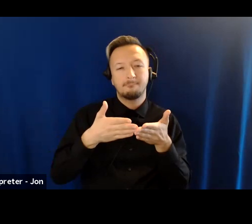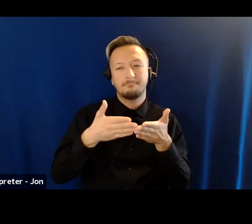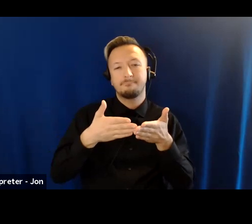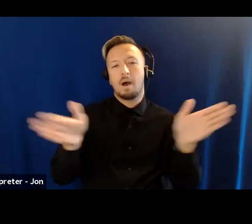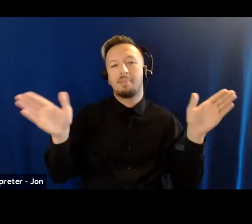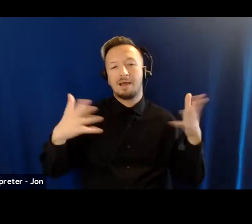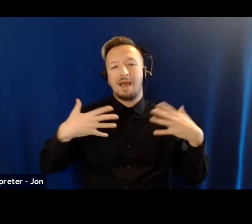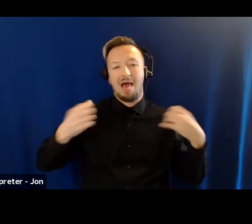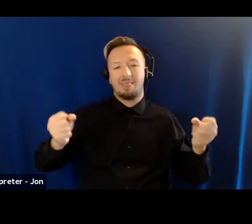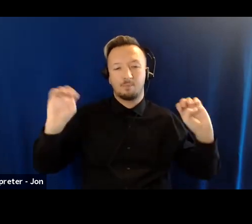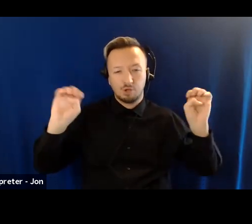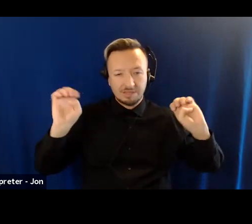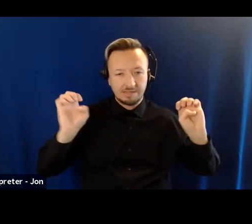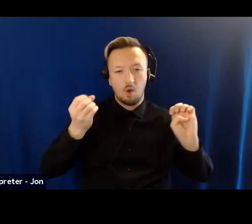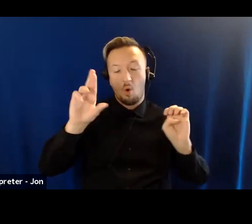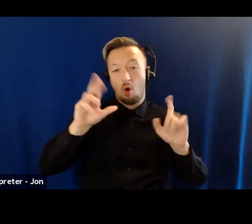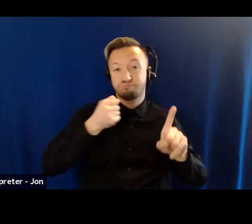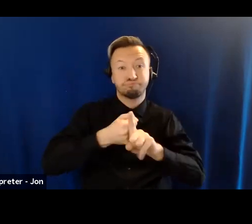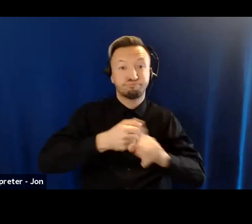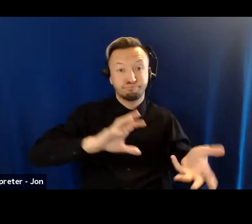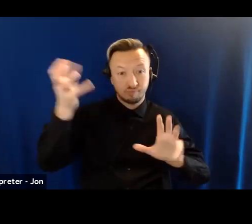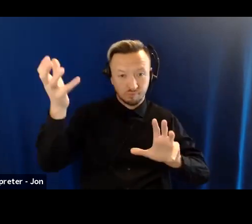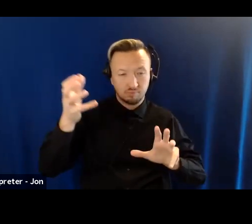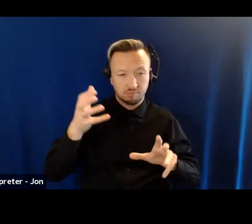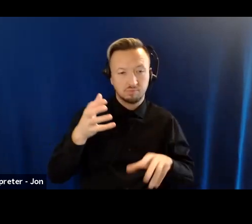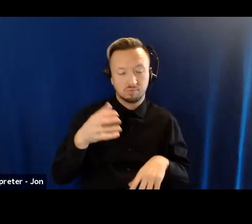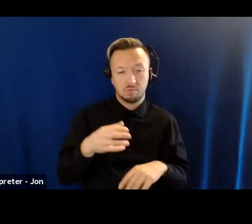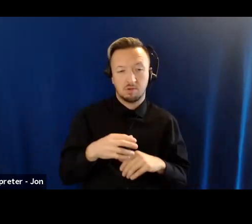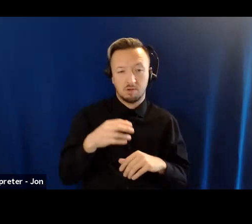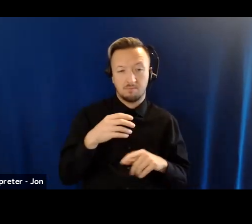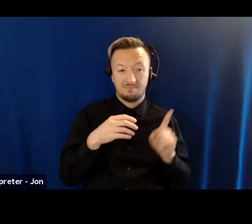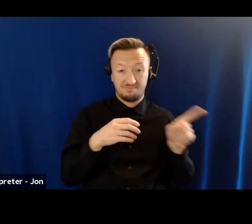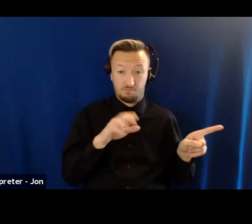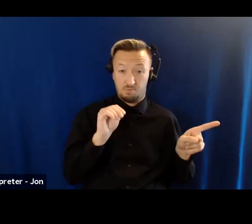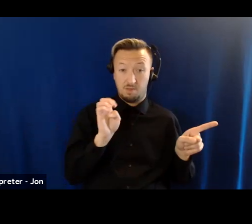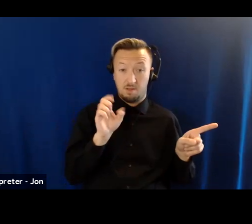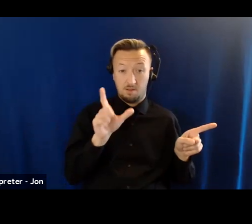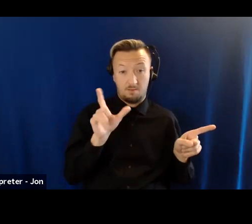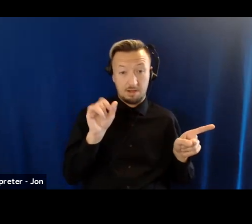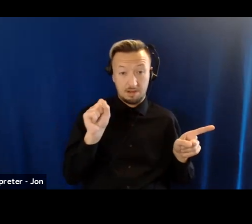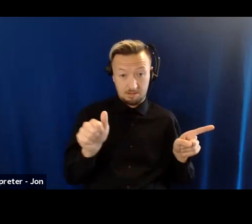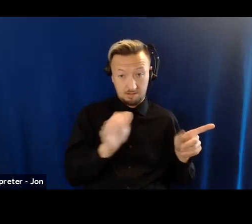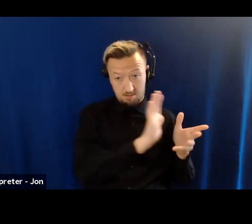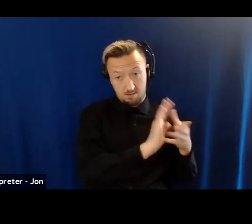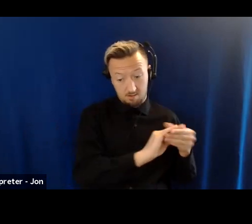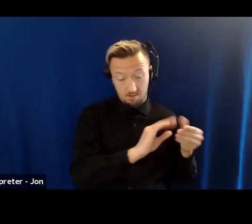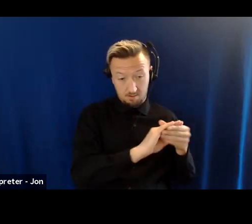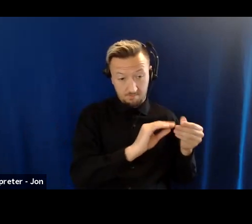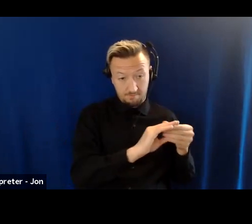disasters. And let me add to what Melissa said in